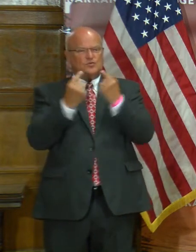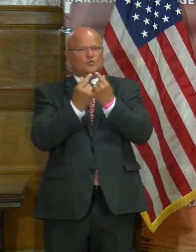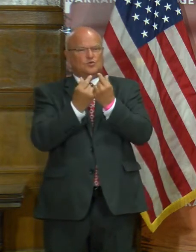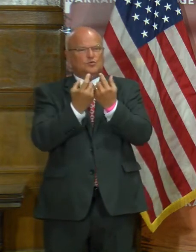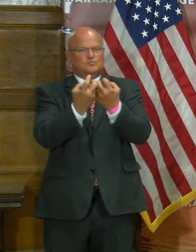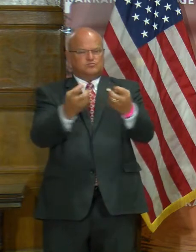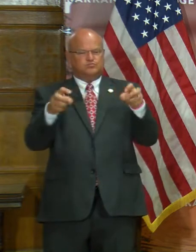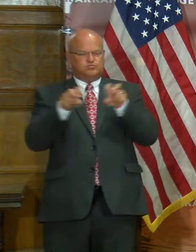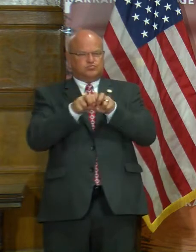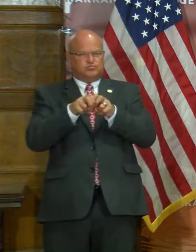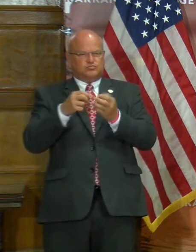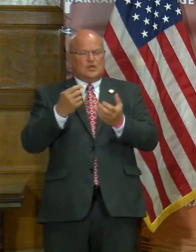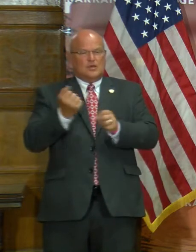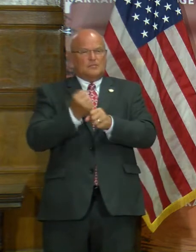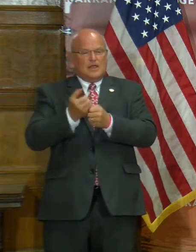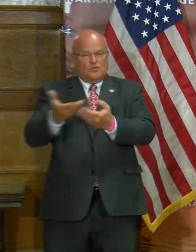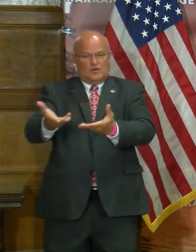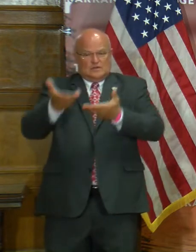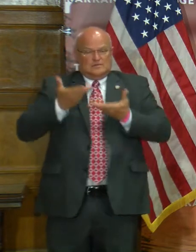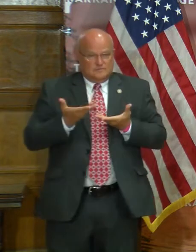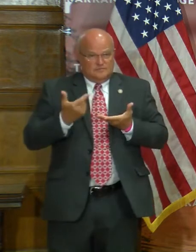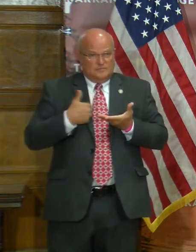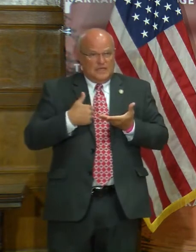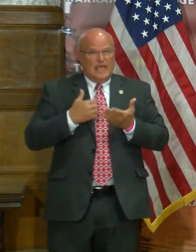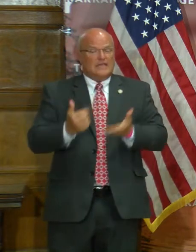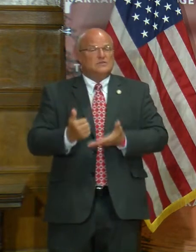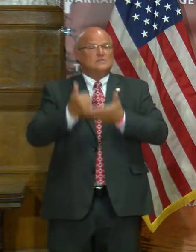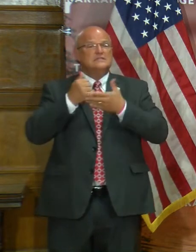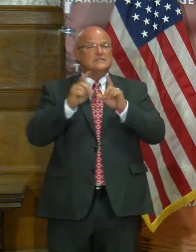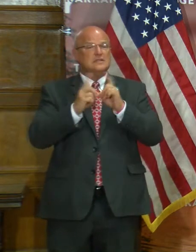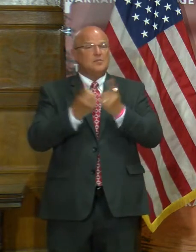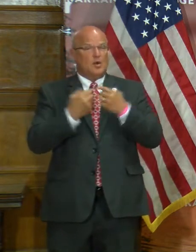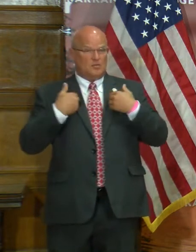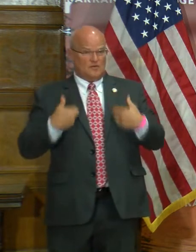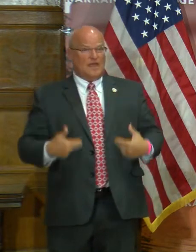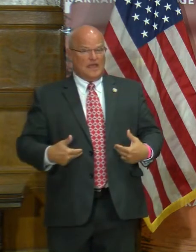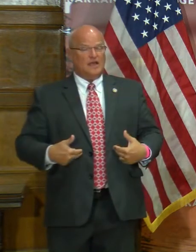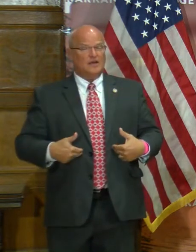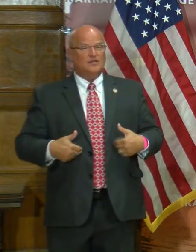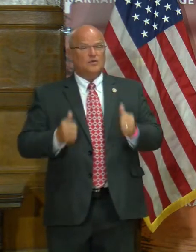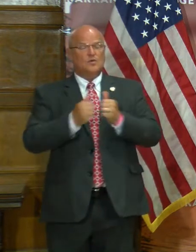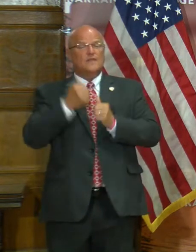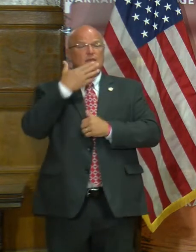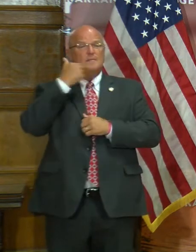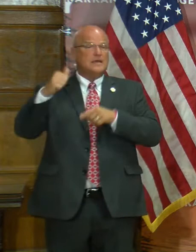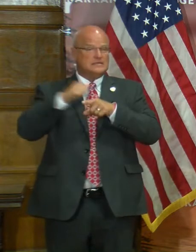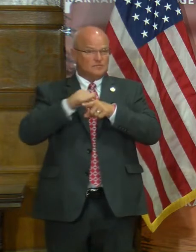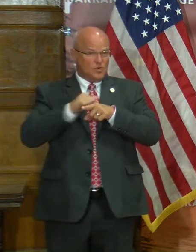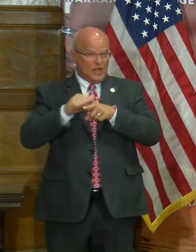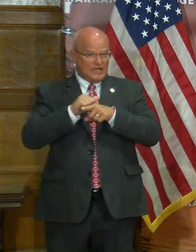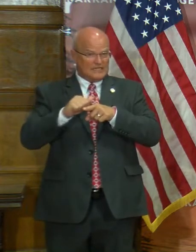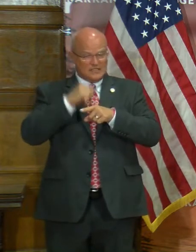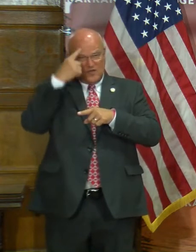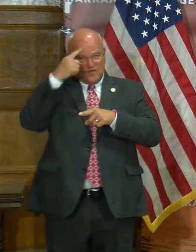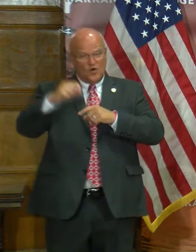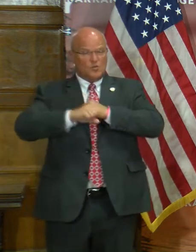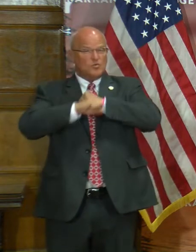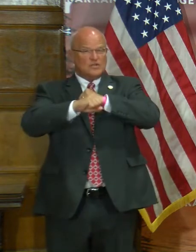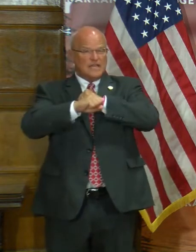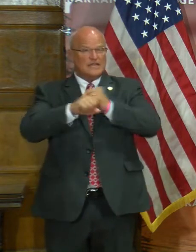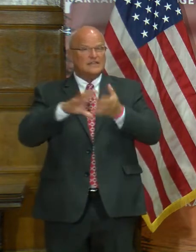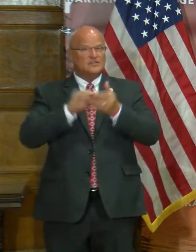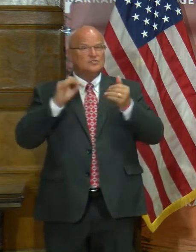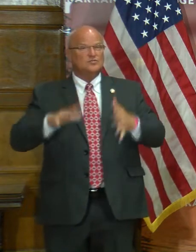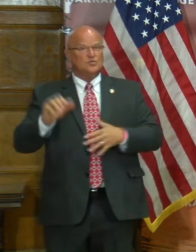make recommendations to me and to assist the Department of Health in the best practices for protecting the